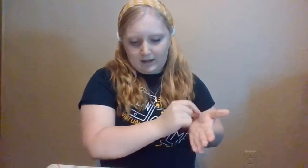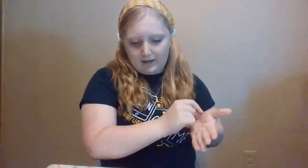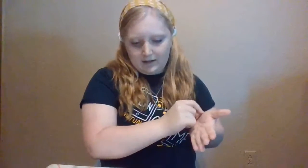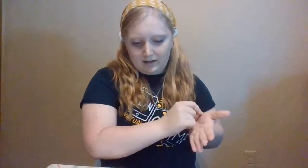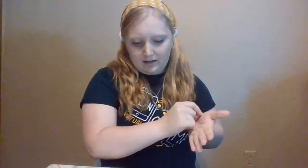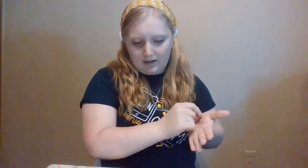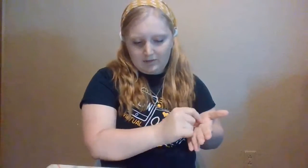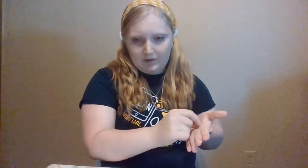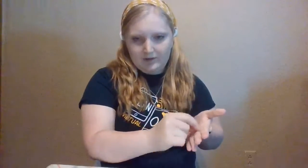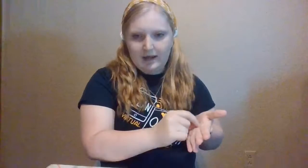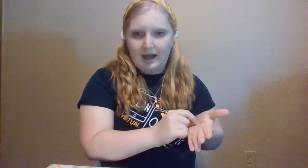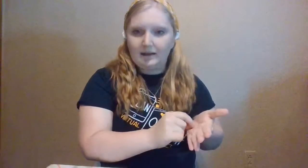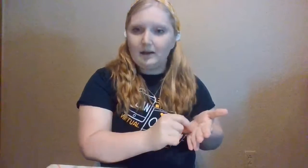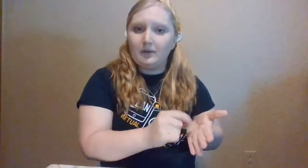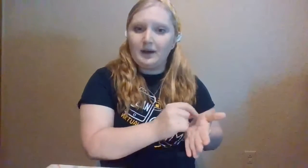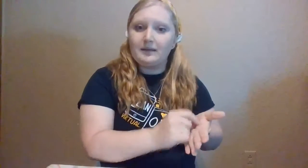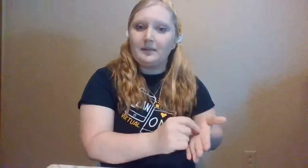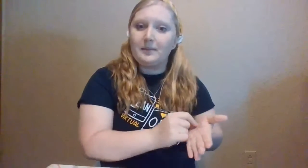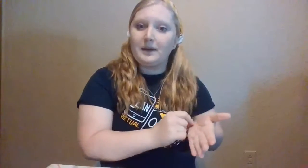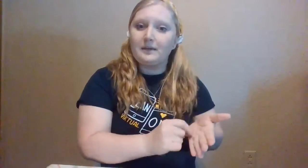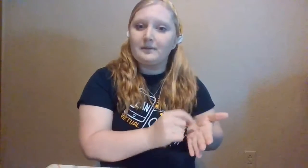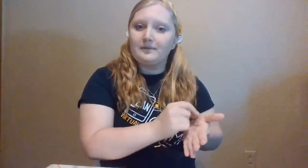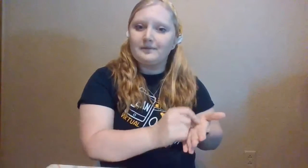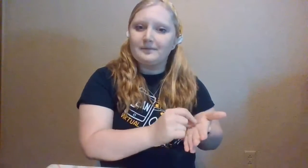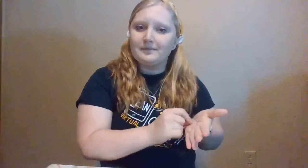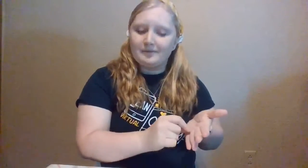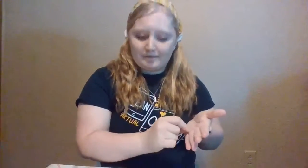and kind of just act like you're writing something.